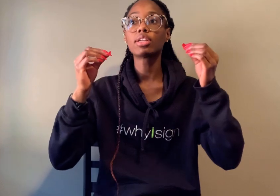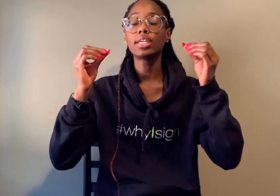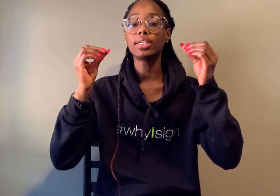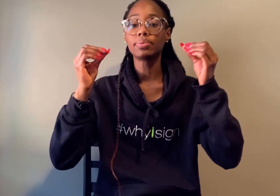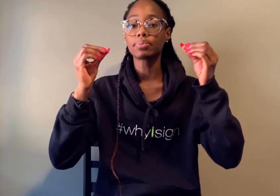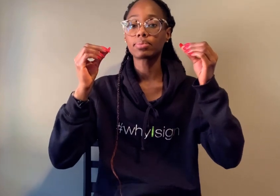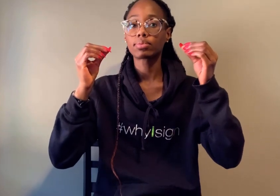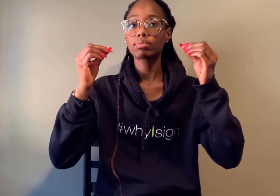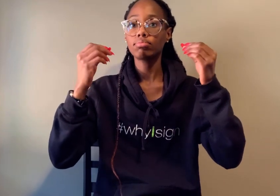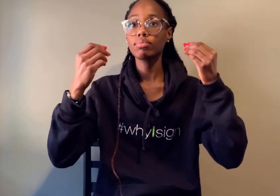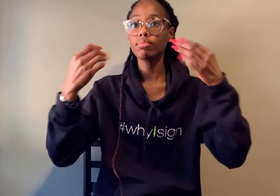literally,